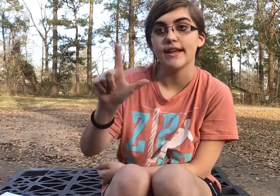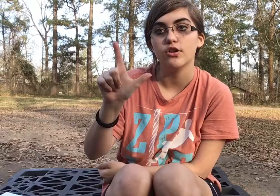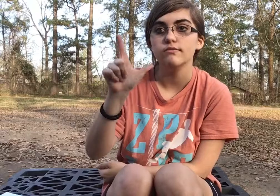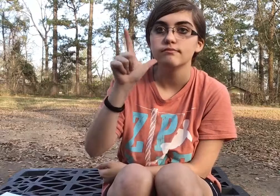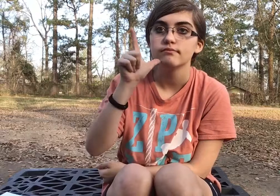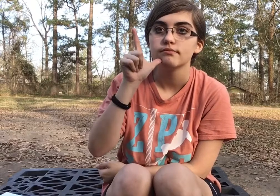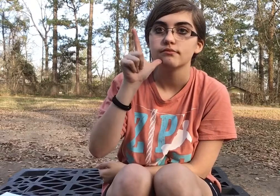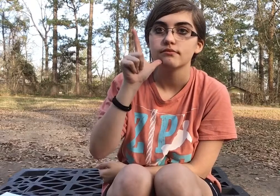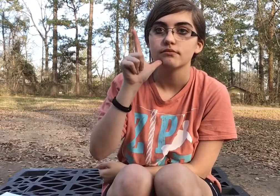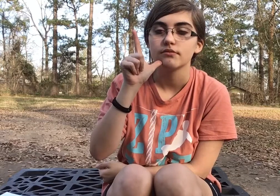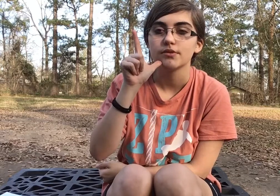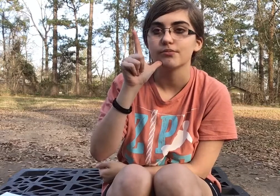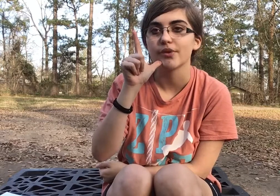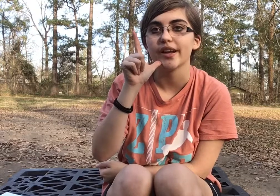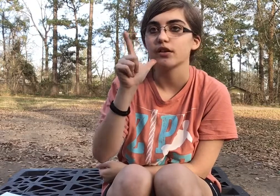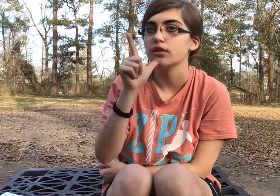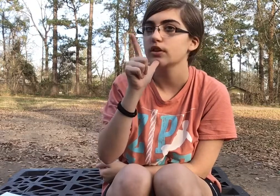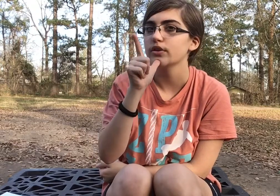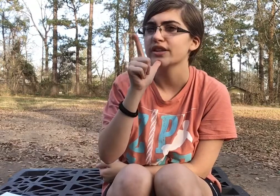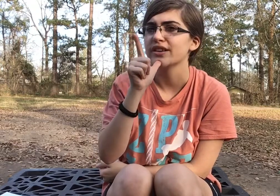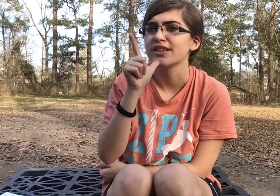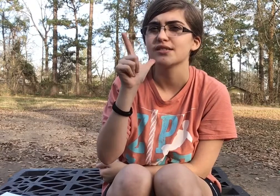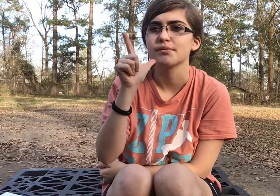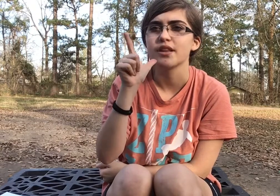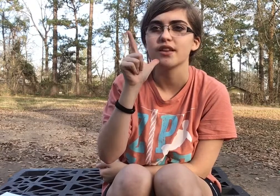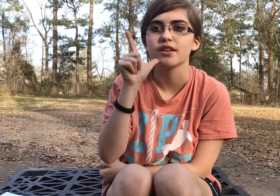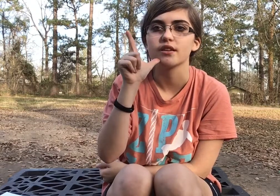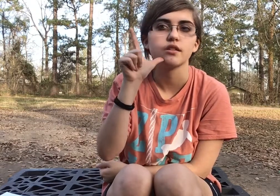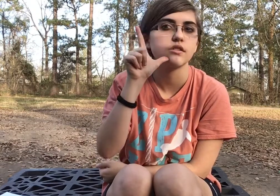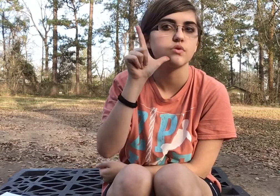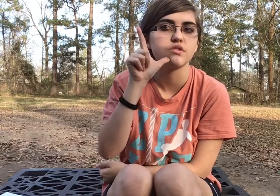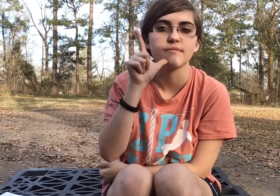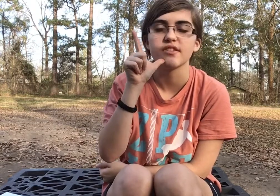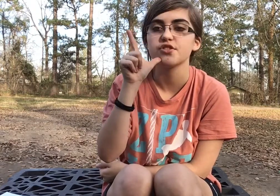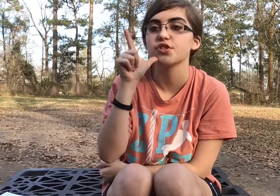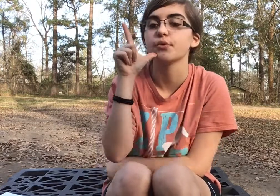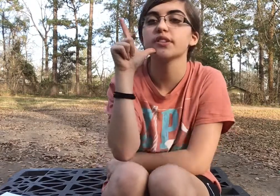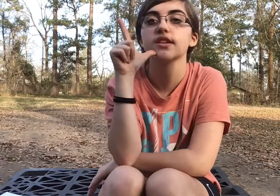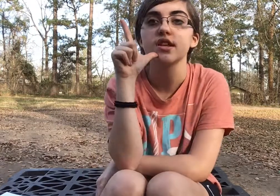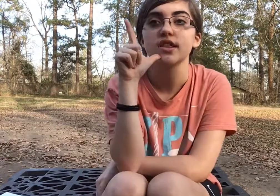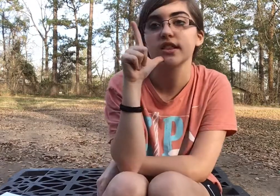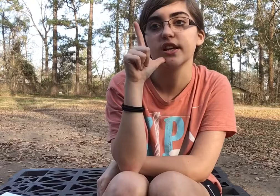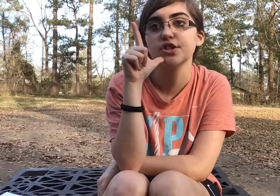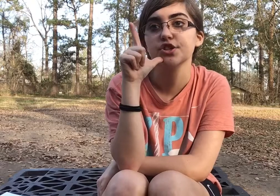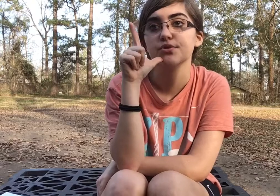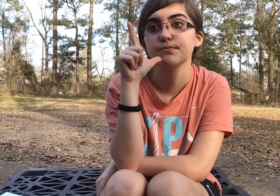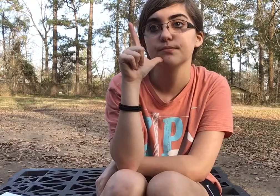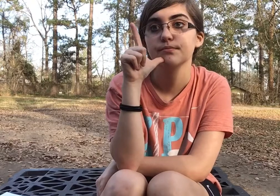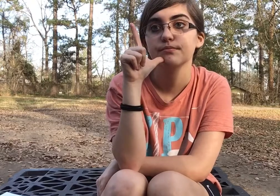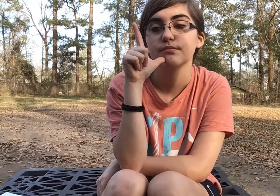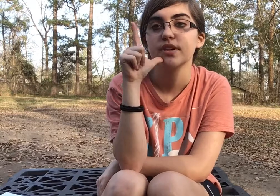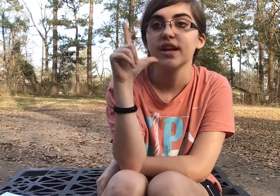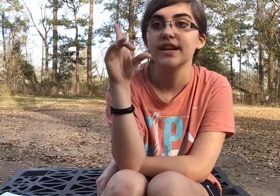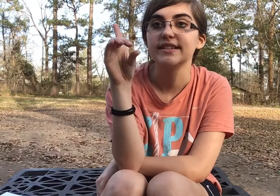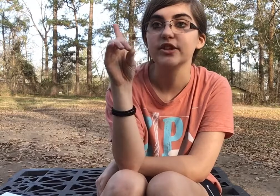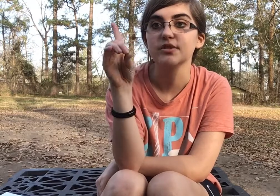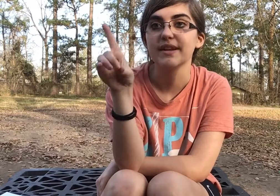L, but right here. You could do it here, I guess, but I think towards the mouth is usually where it is. Lunch. And dinner is make a